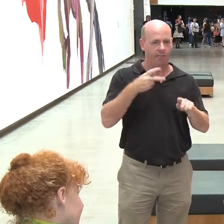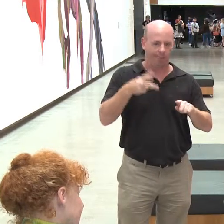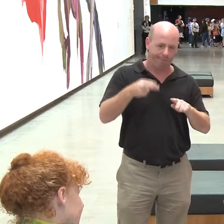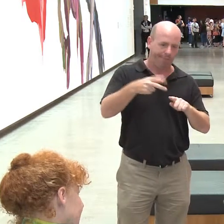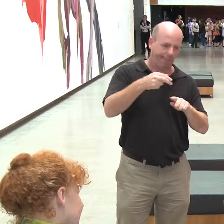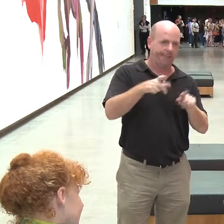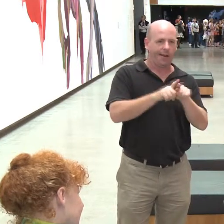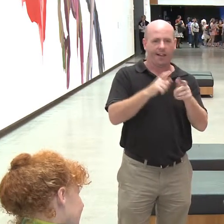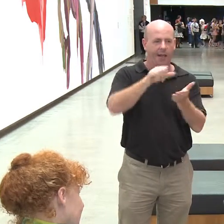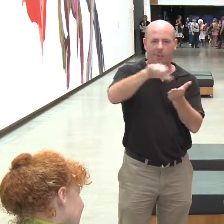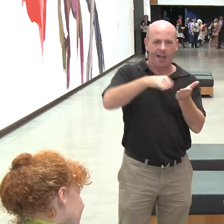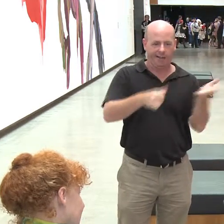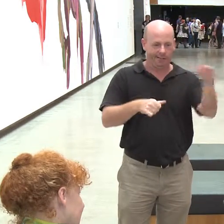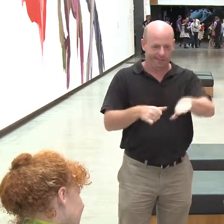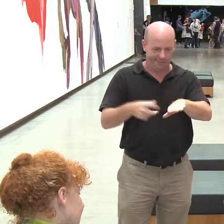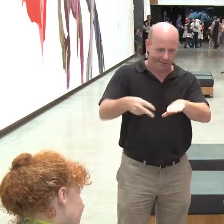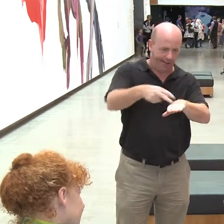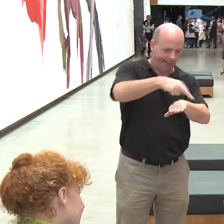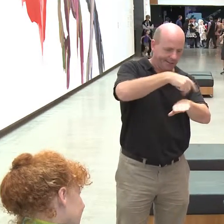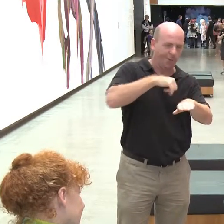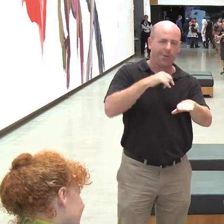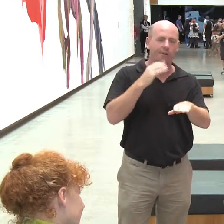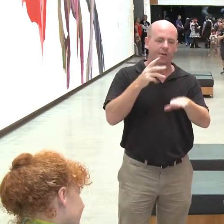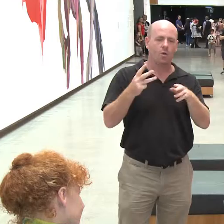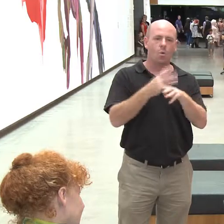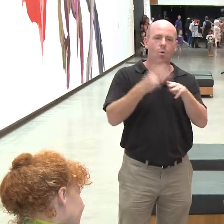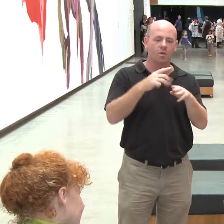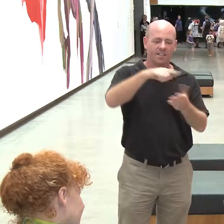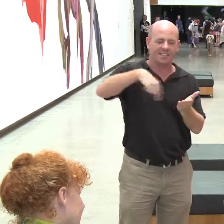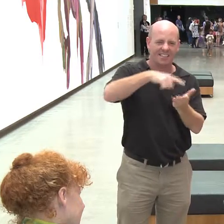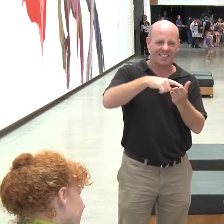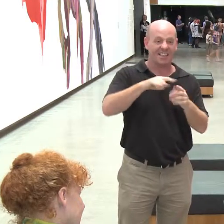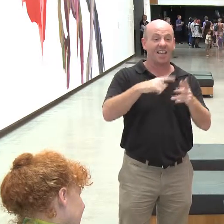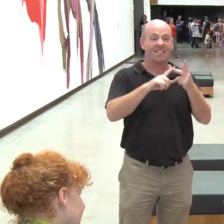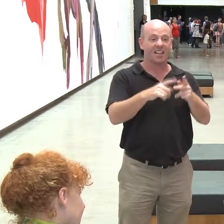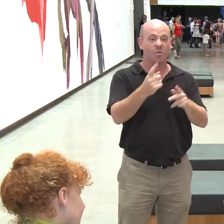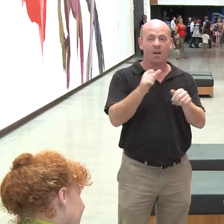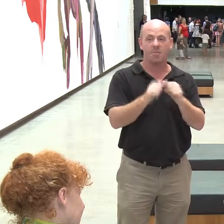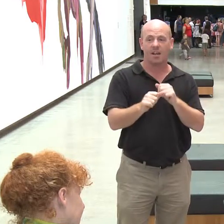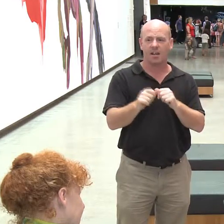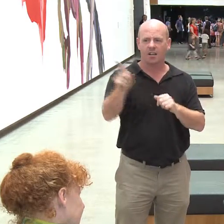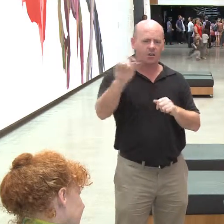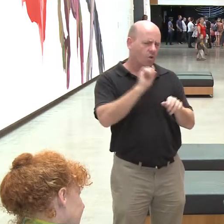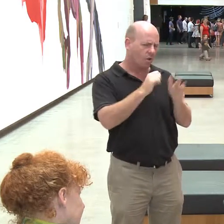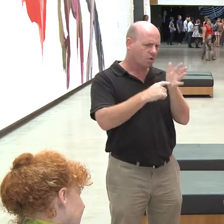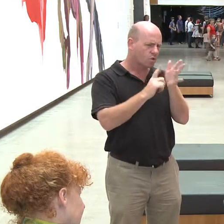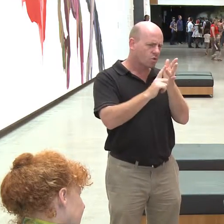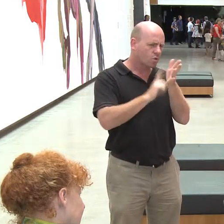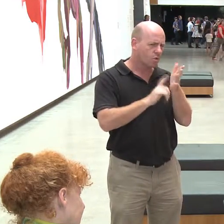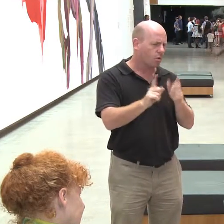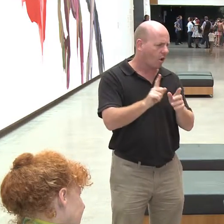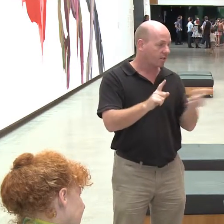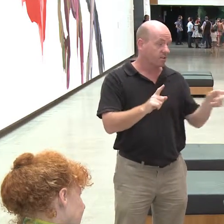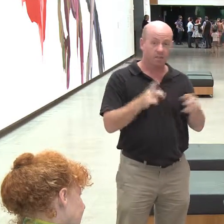around a plate or a wooden disc. So I was very pleased. We have to ask you what it was.